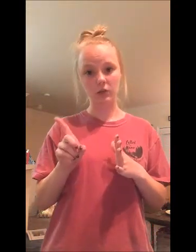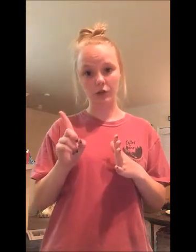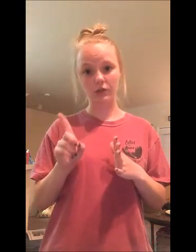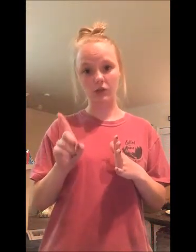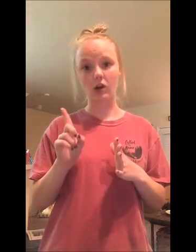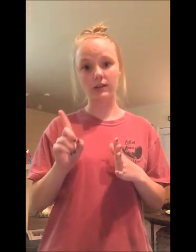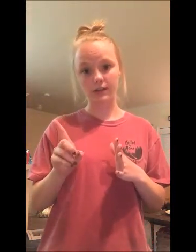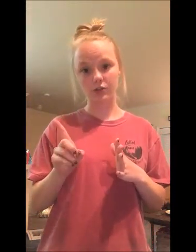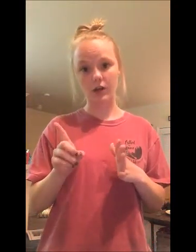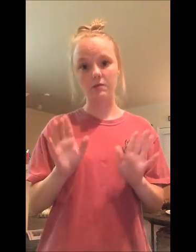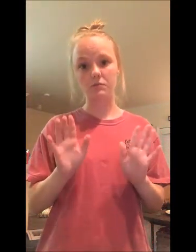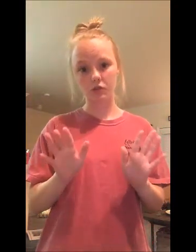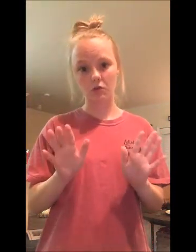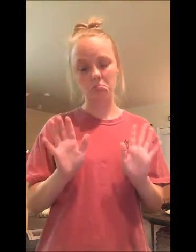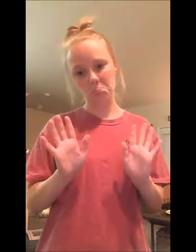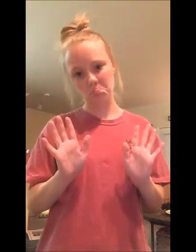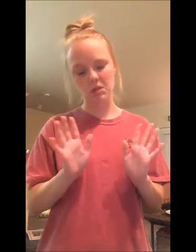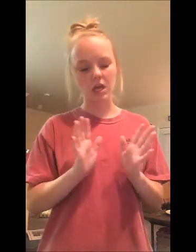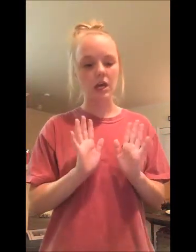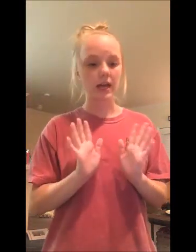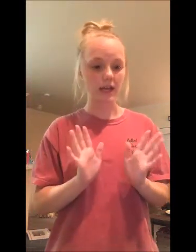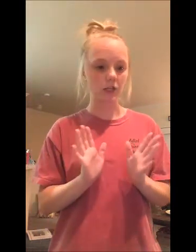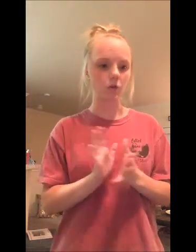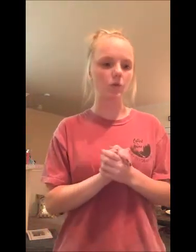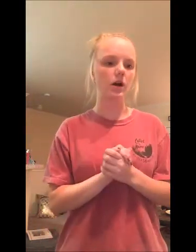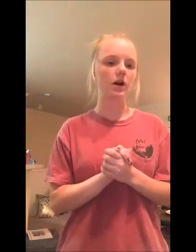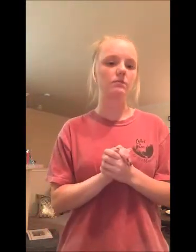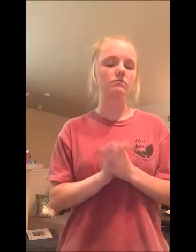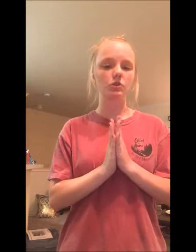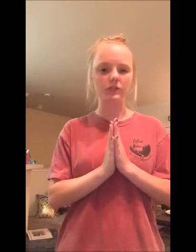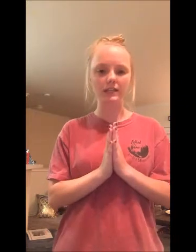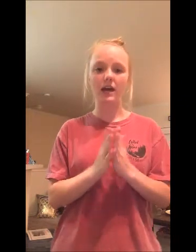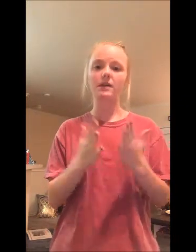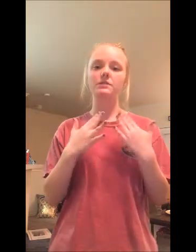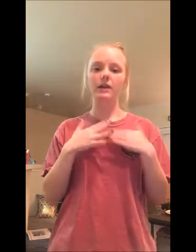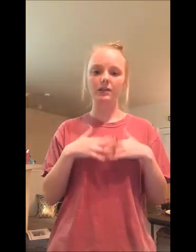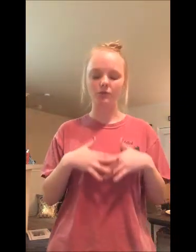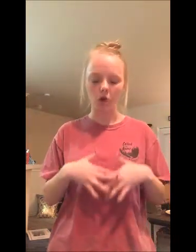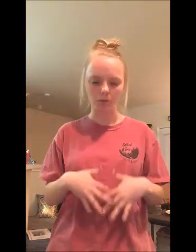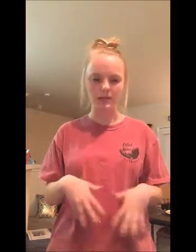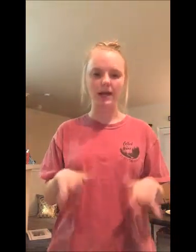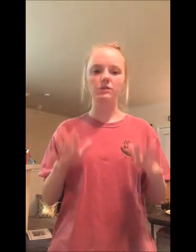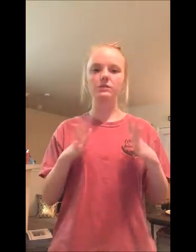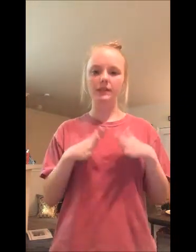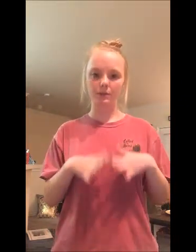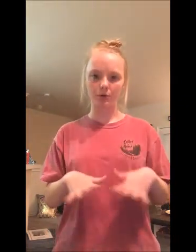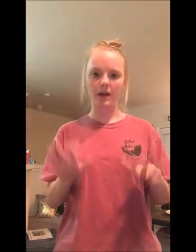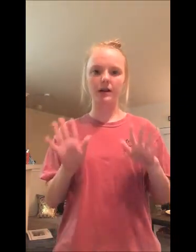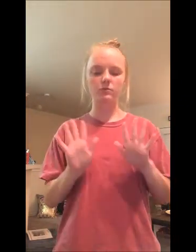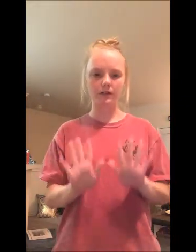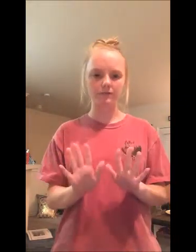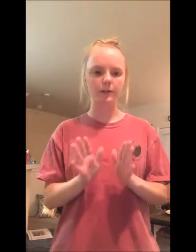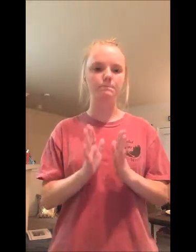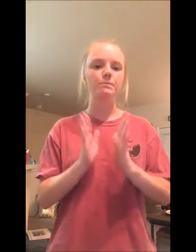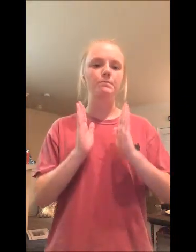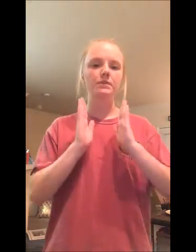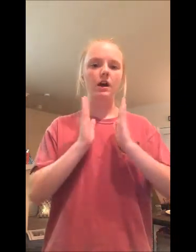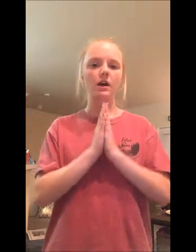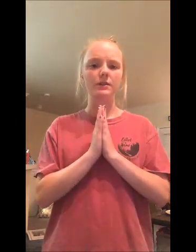learn the song yesterday, so anywho, use that time to kind of calm down, say a prayer, whatever, and just